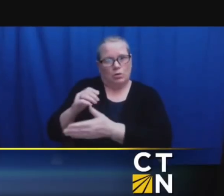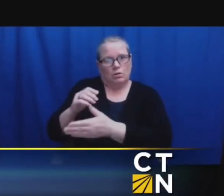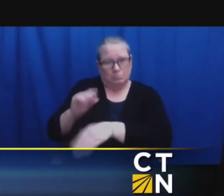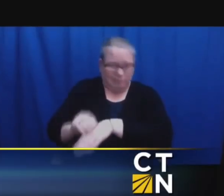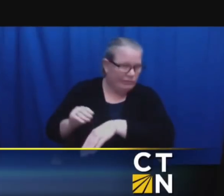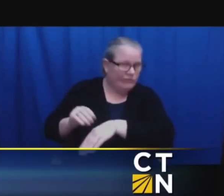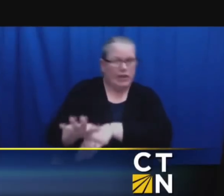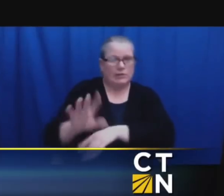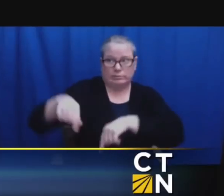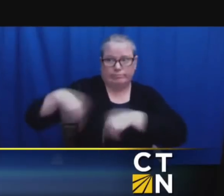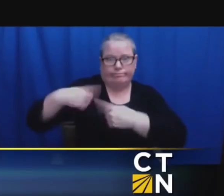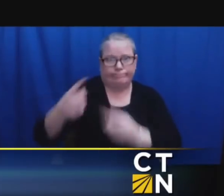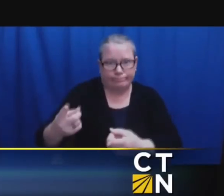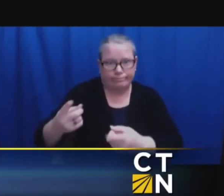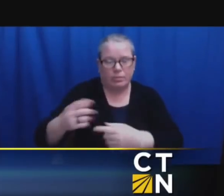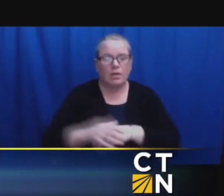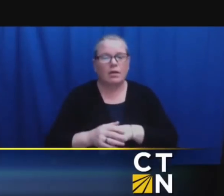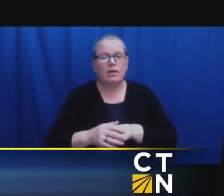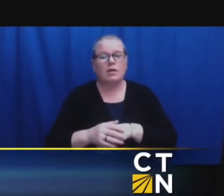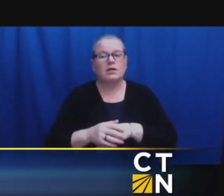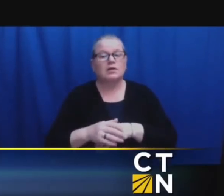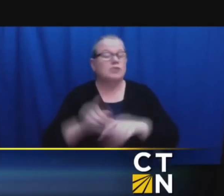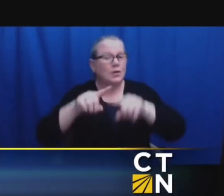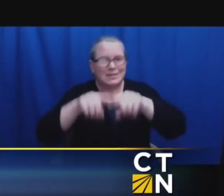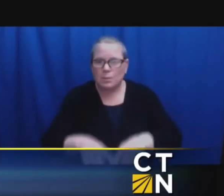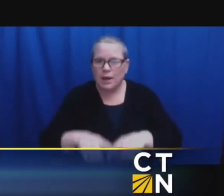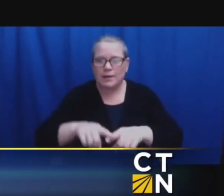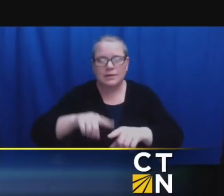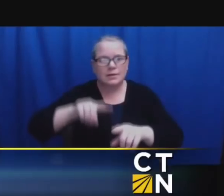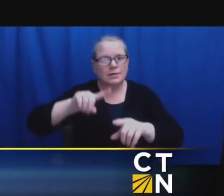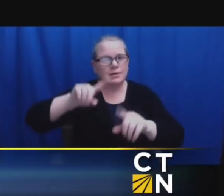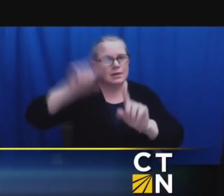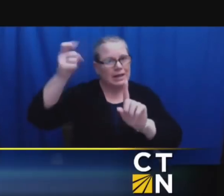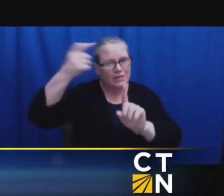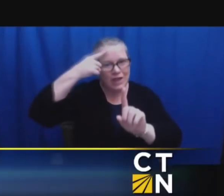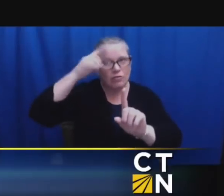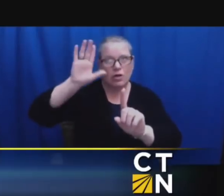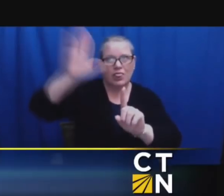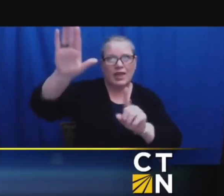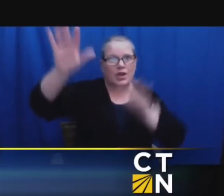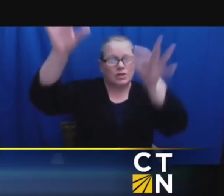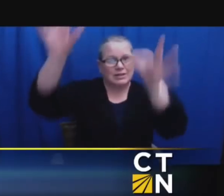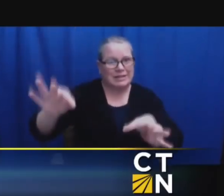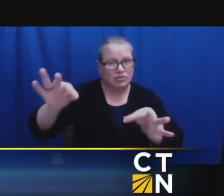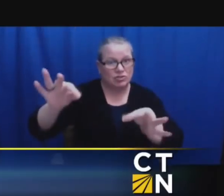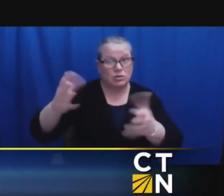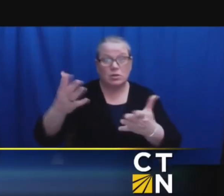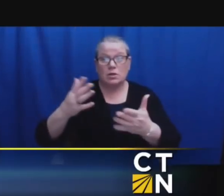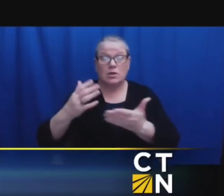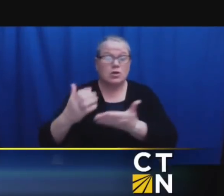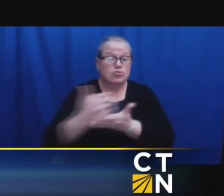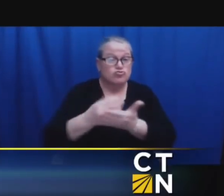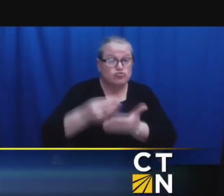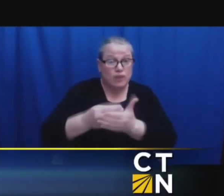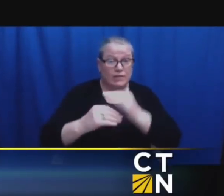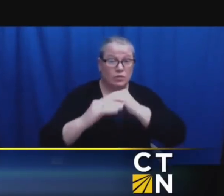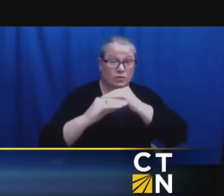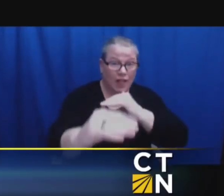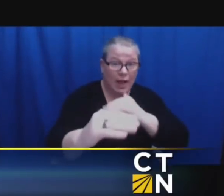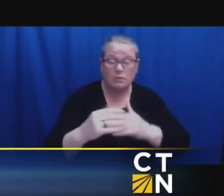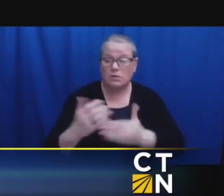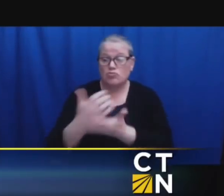see revenues stay flat, revenues go down if the Senate decides they don't want to do anything, or revenues